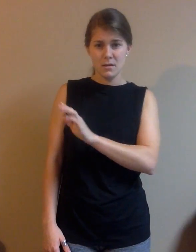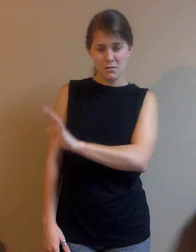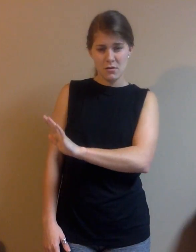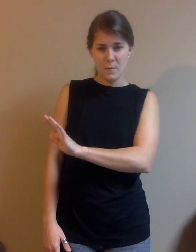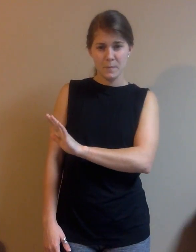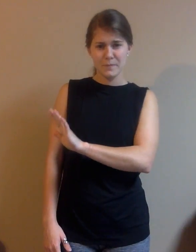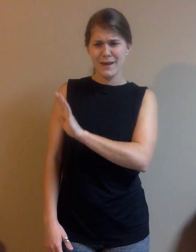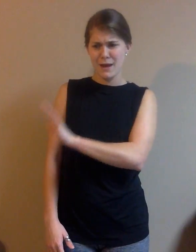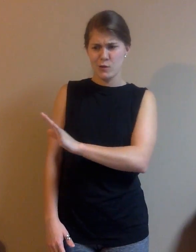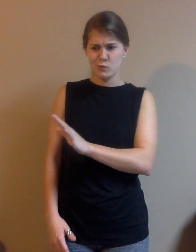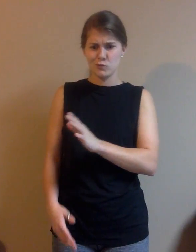understand?